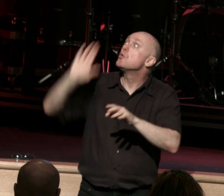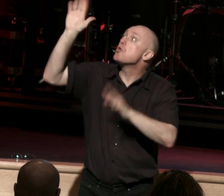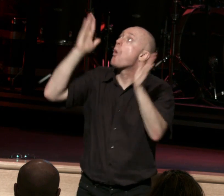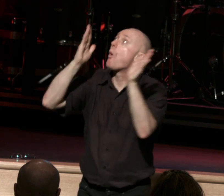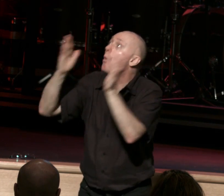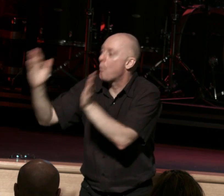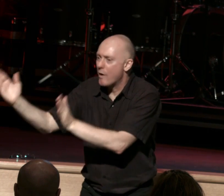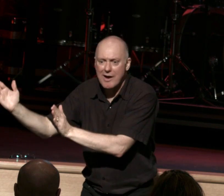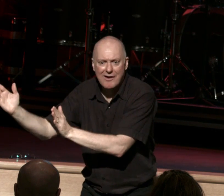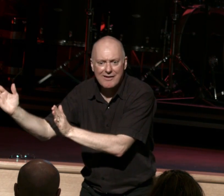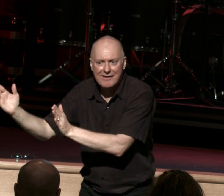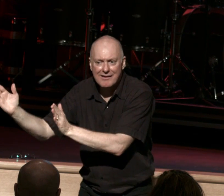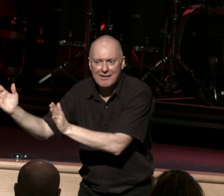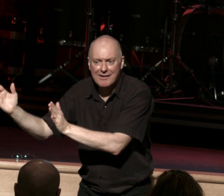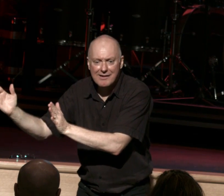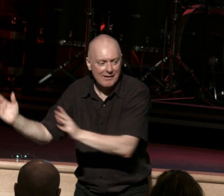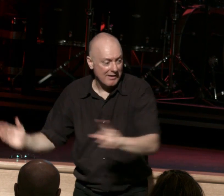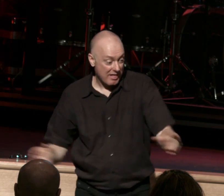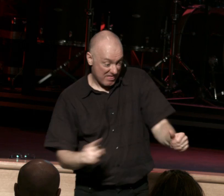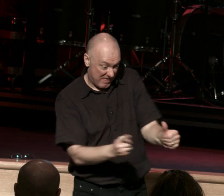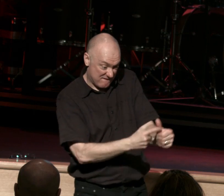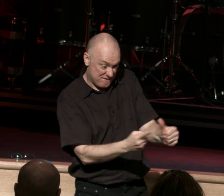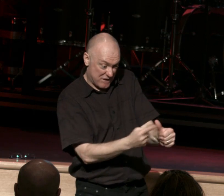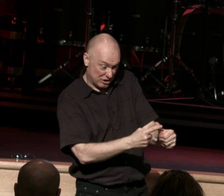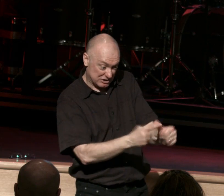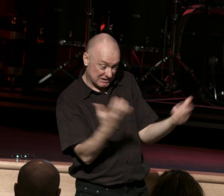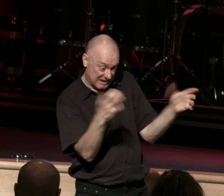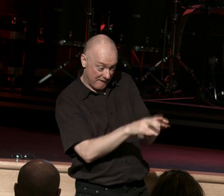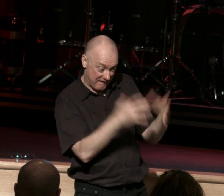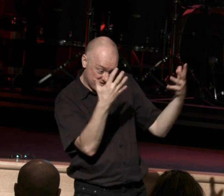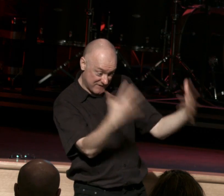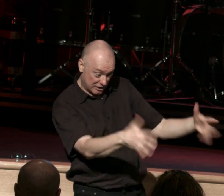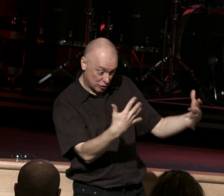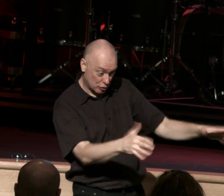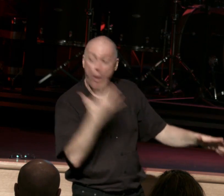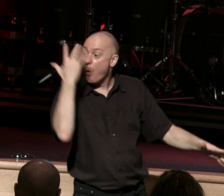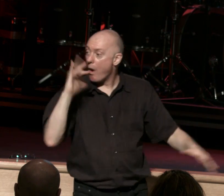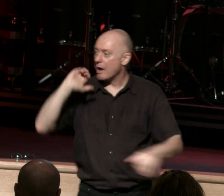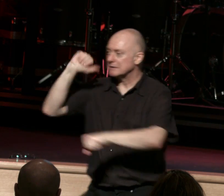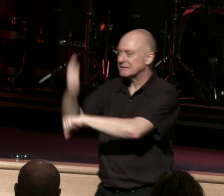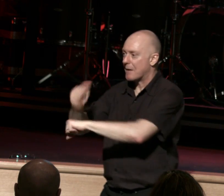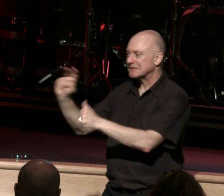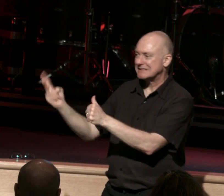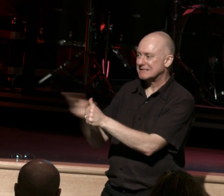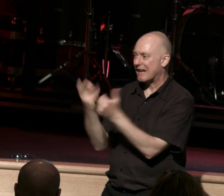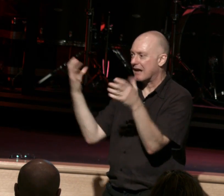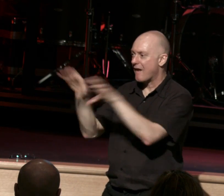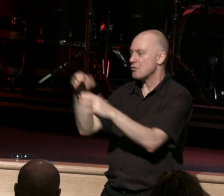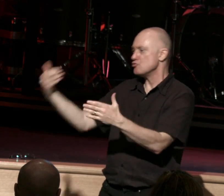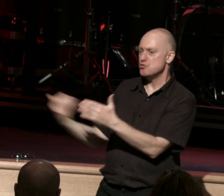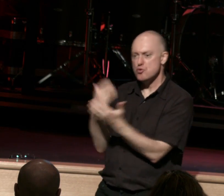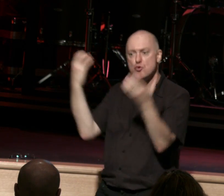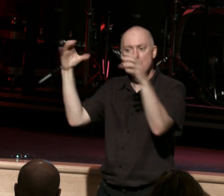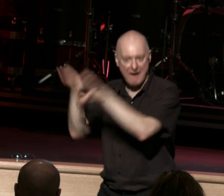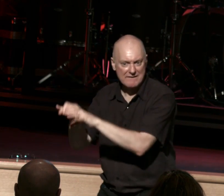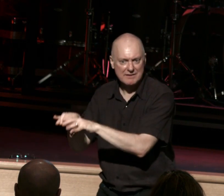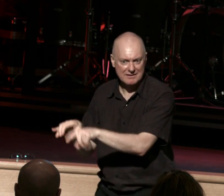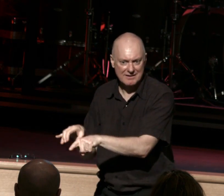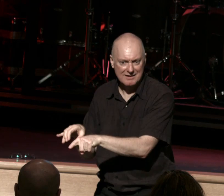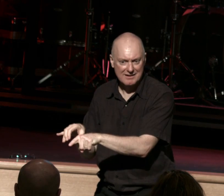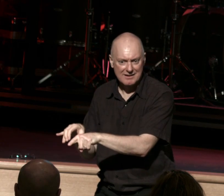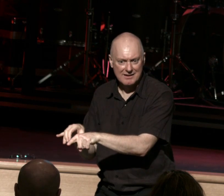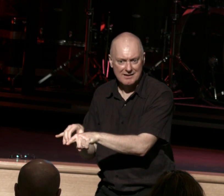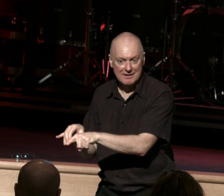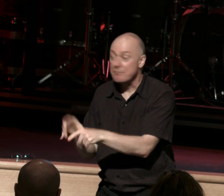your will. And notice he's telling us, he abolishes the first covenant in order to establish the second, or the new